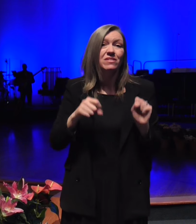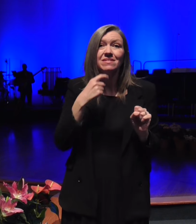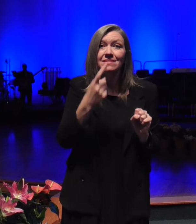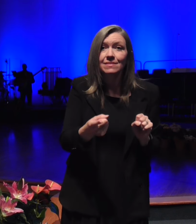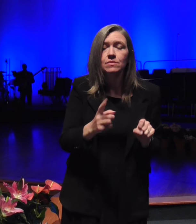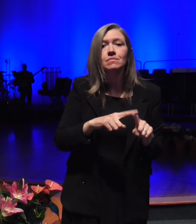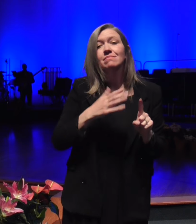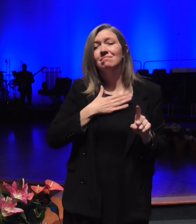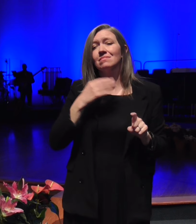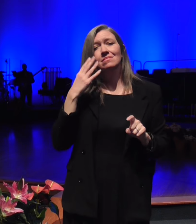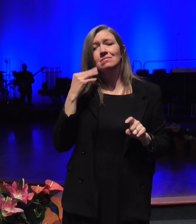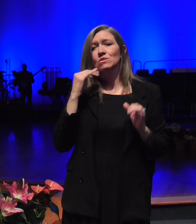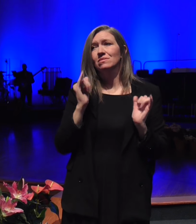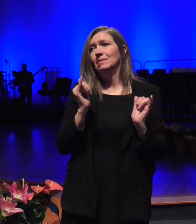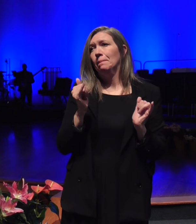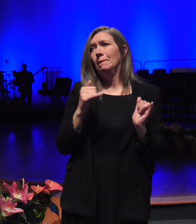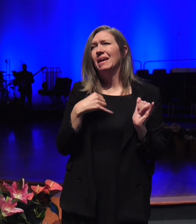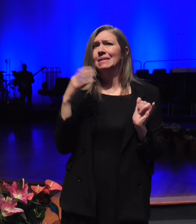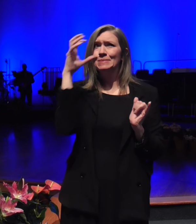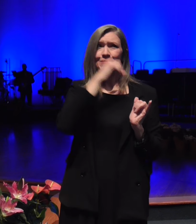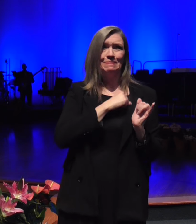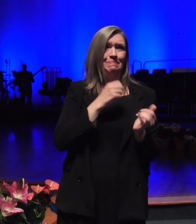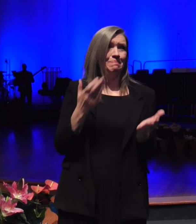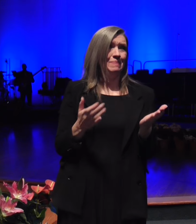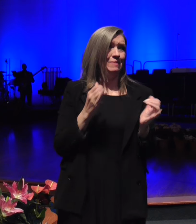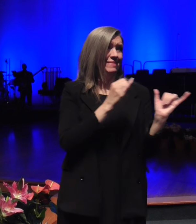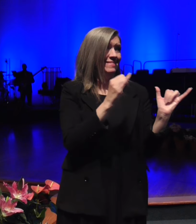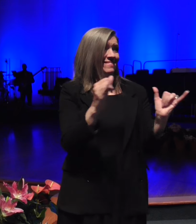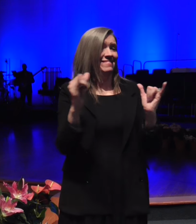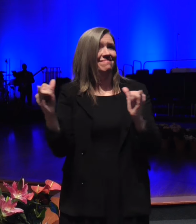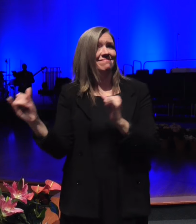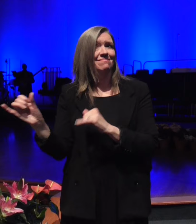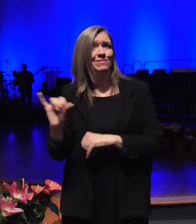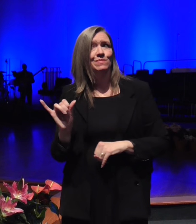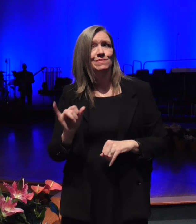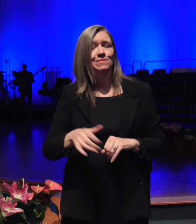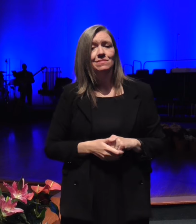has been my experience, and I'm guessing it may be yours too.